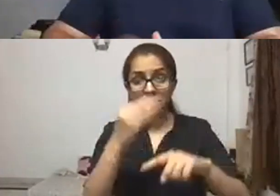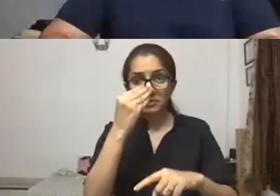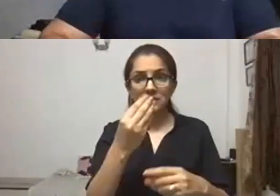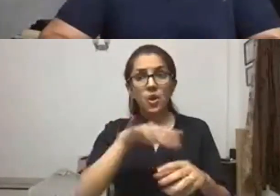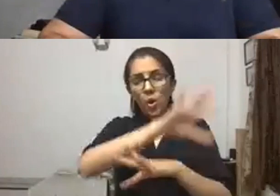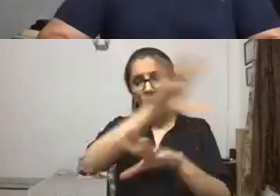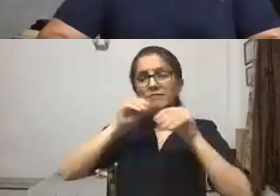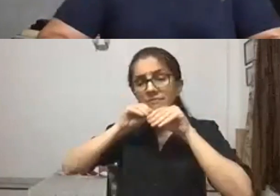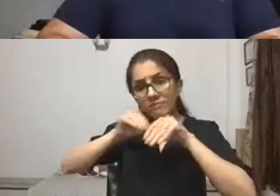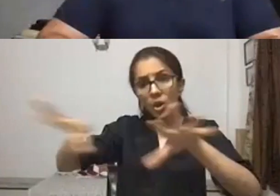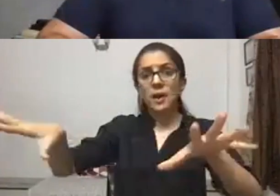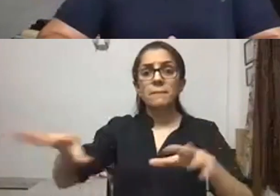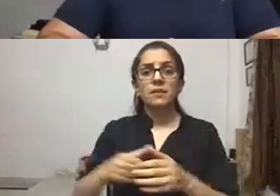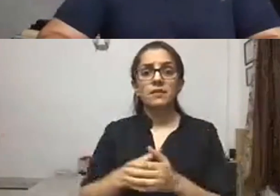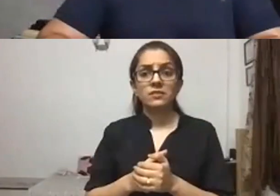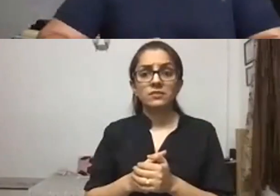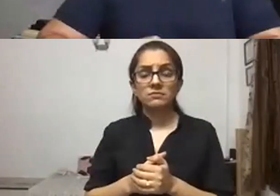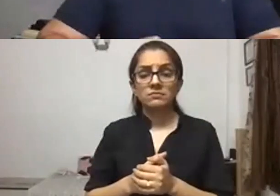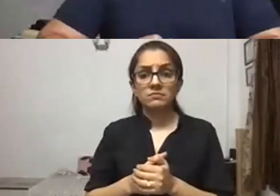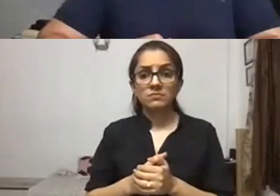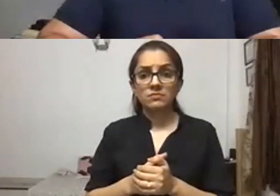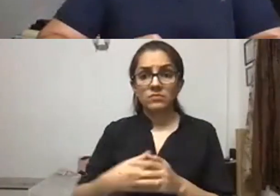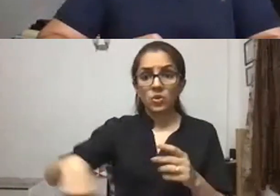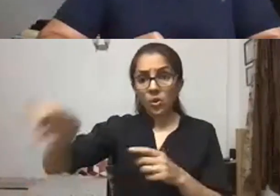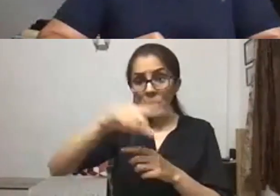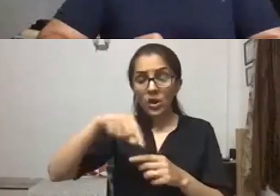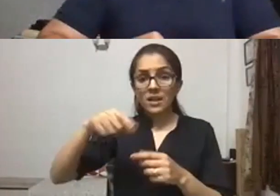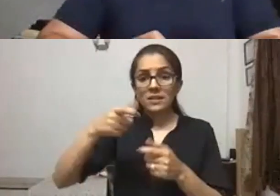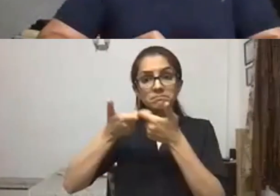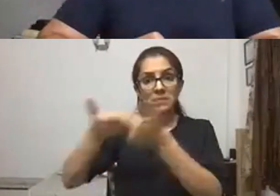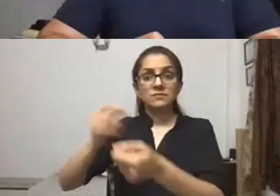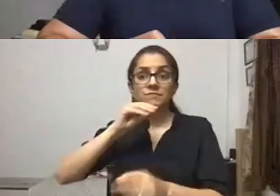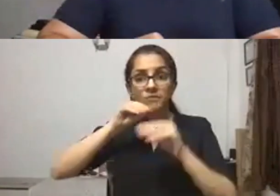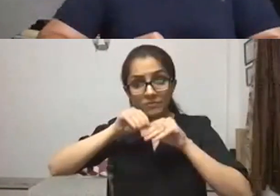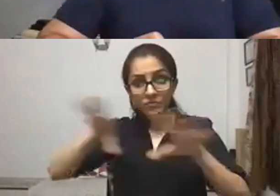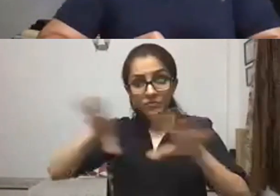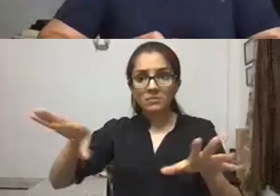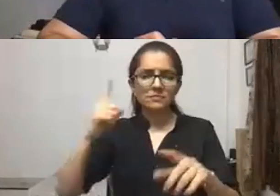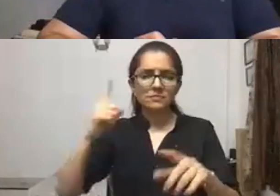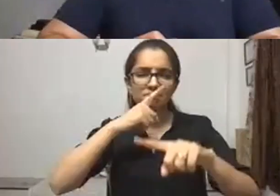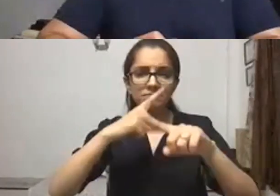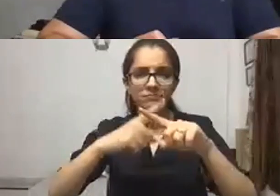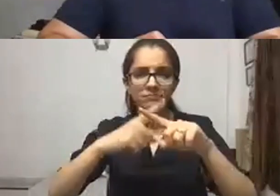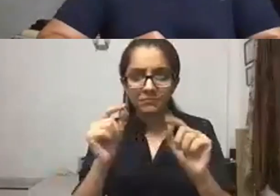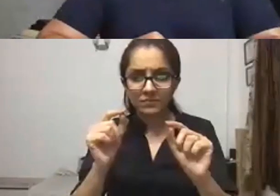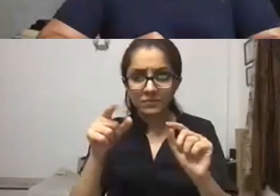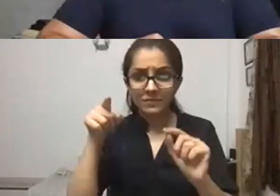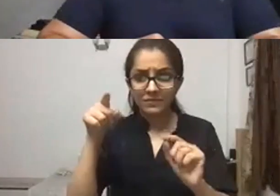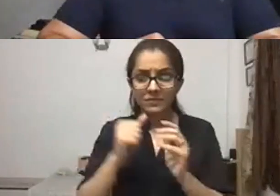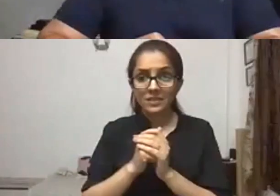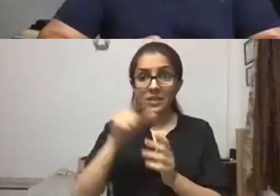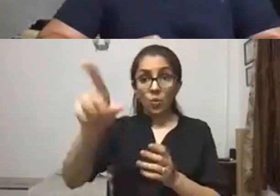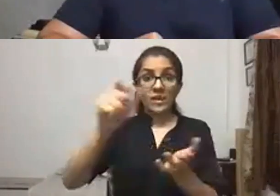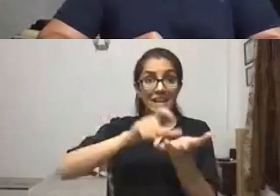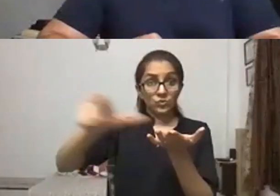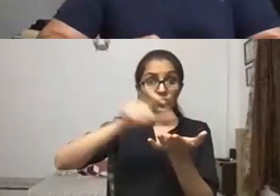tell everyone that if you can message everyone, if they have any more doubts, they can. My